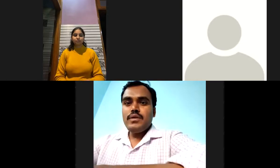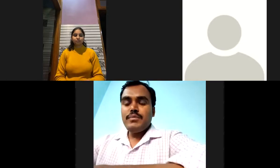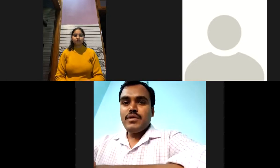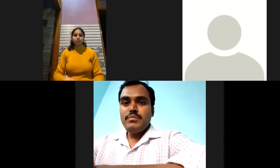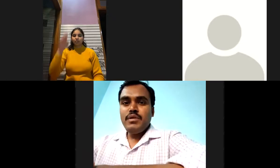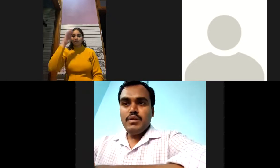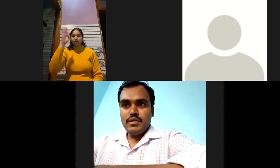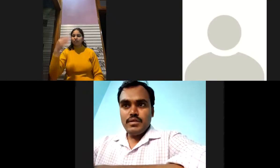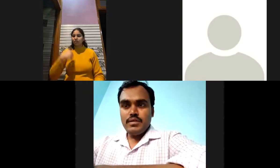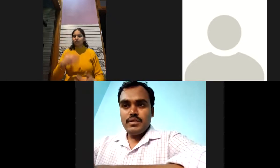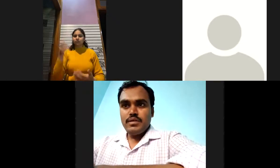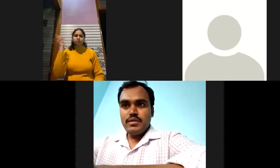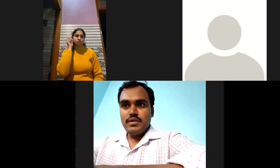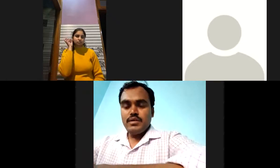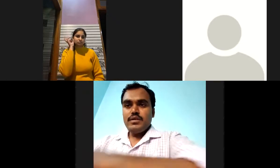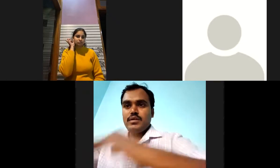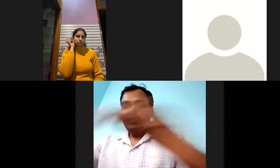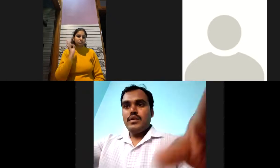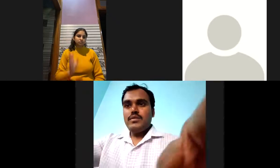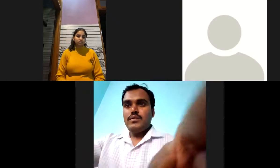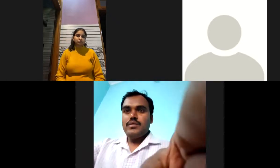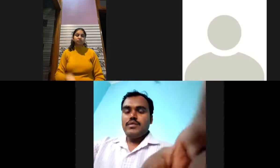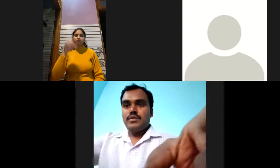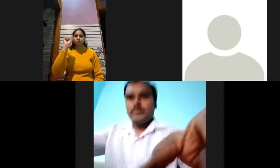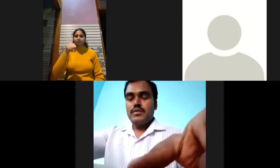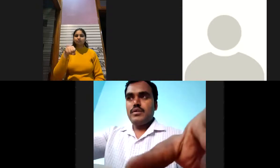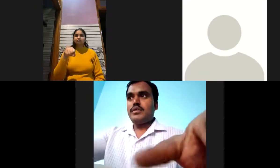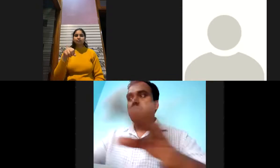Hello, am I audible? Yes, you are. You're audible.